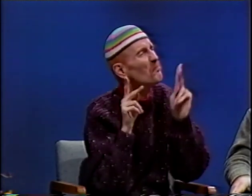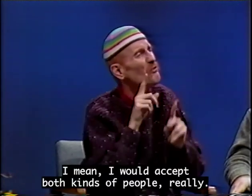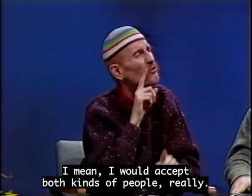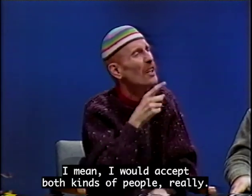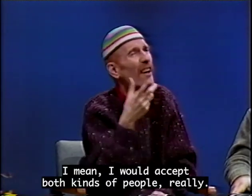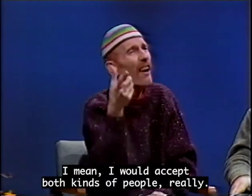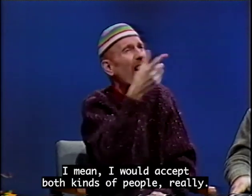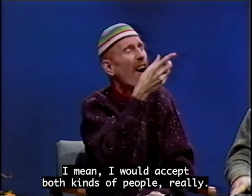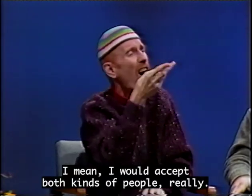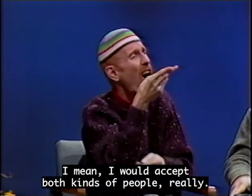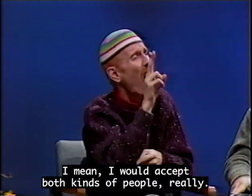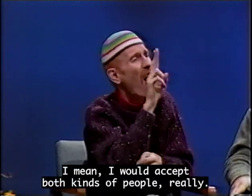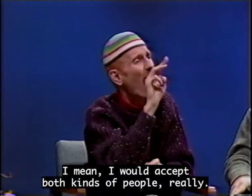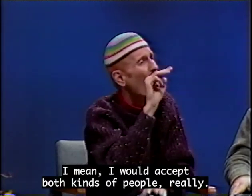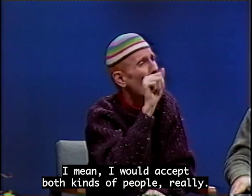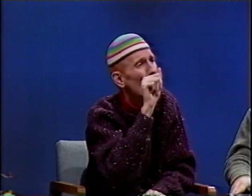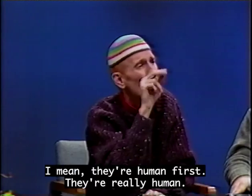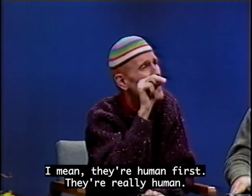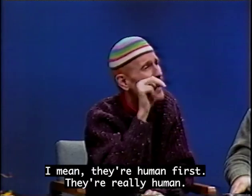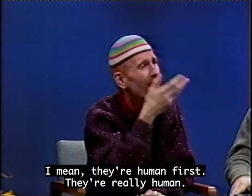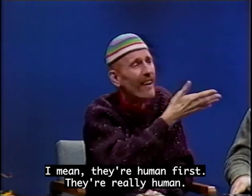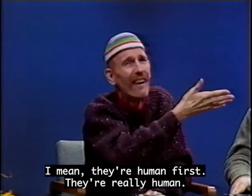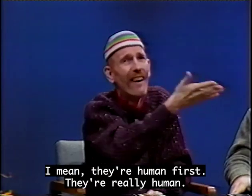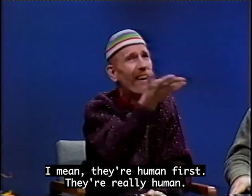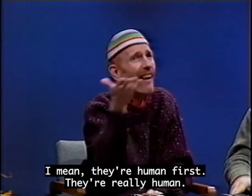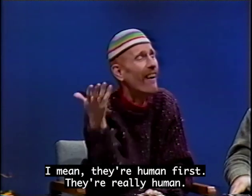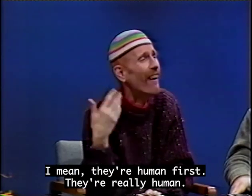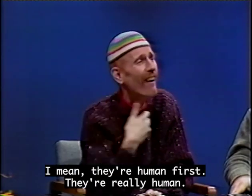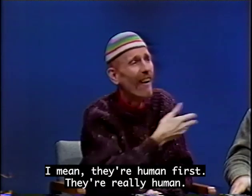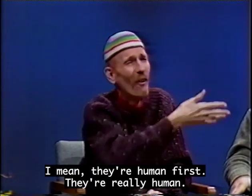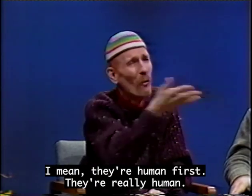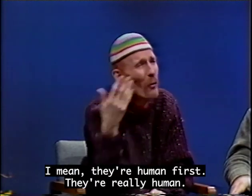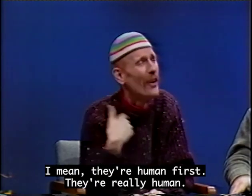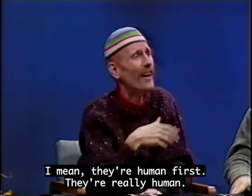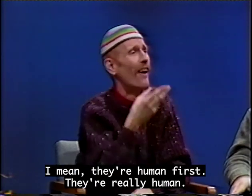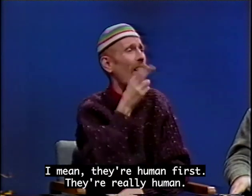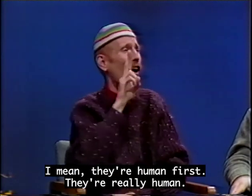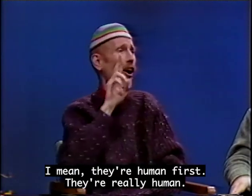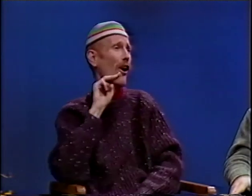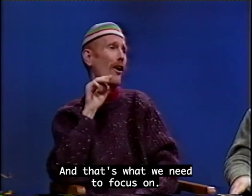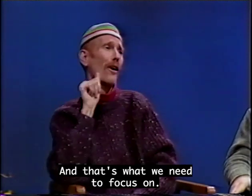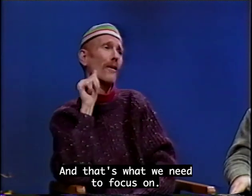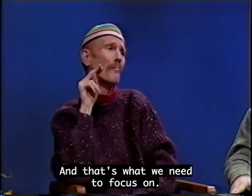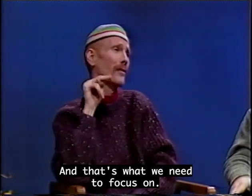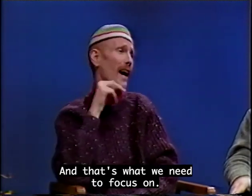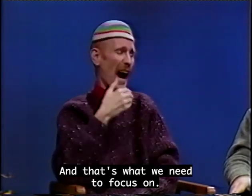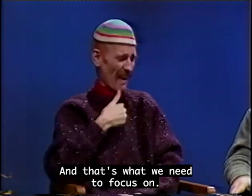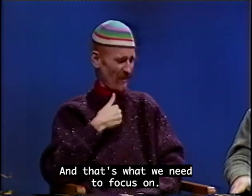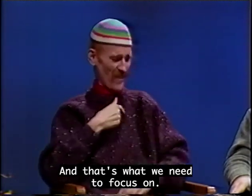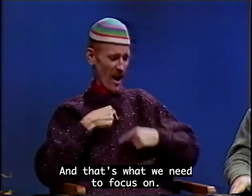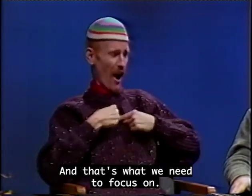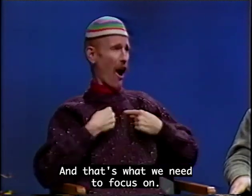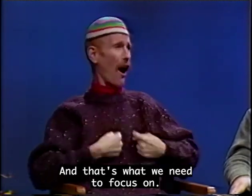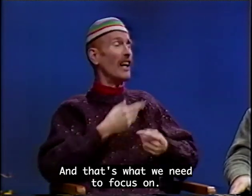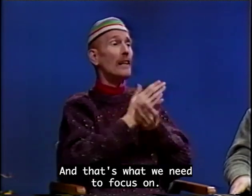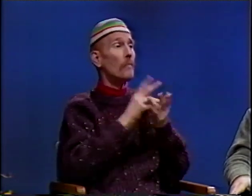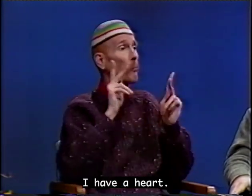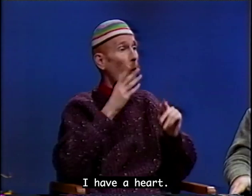I mean, I would accept both kinds of people, really. I mean, they're human first. They're really human, and that's what we need to focus on. I